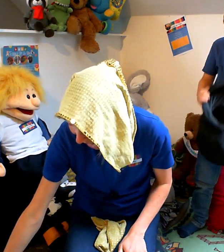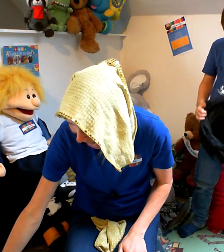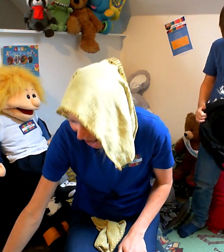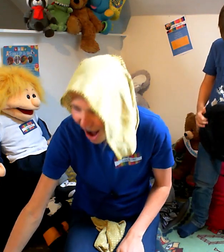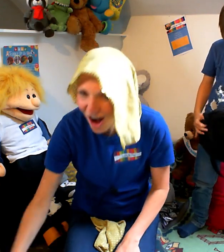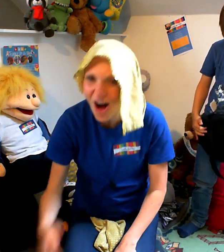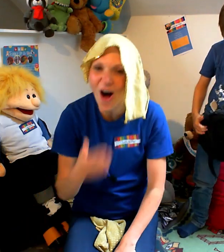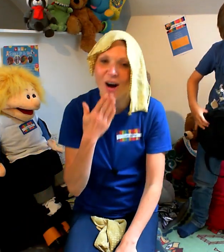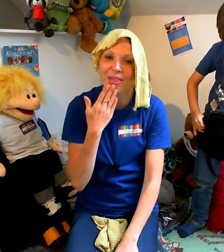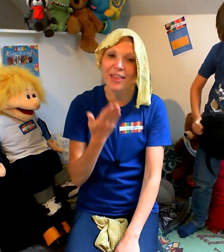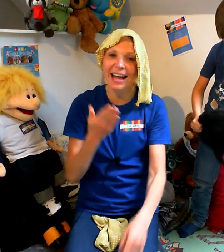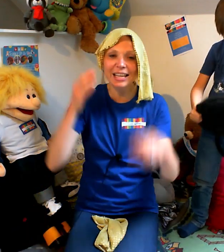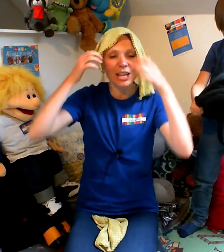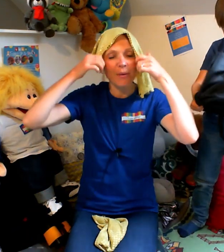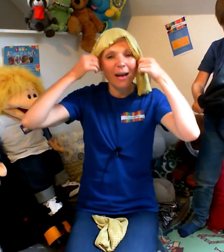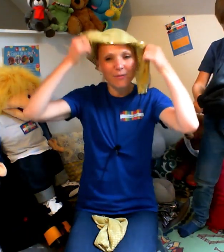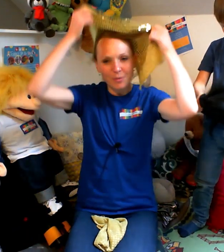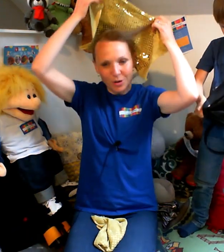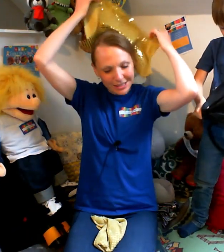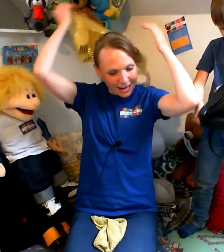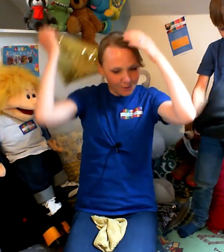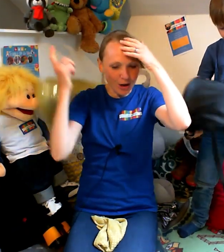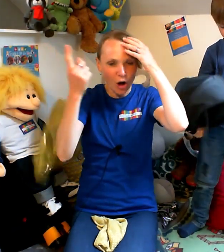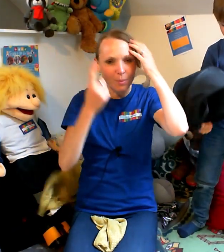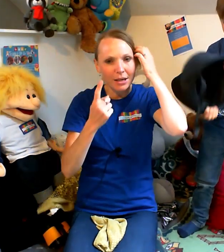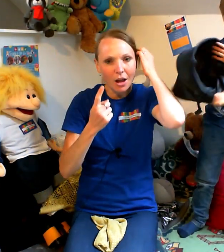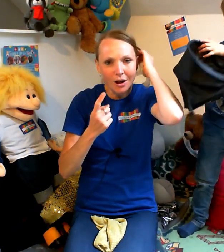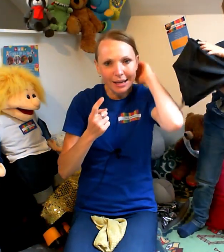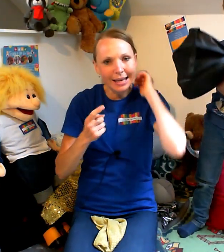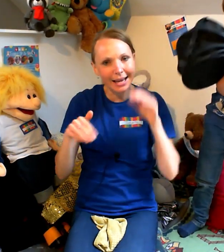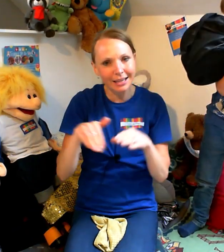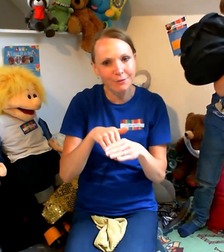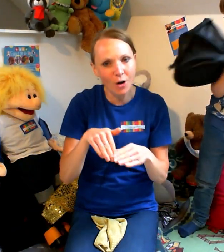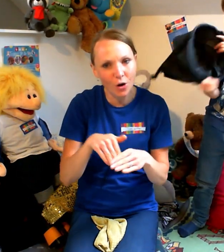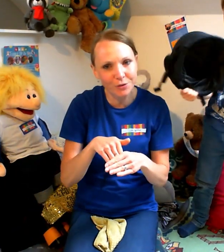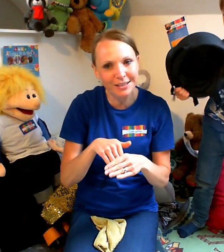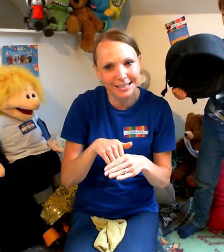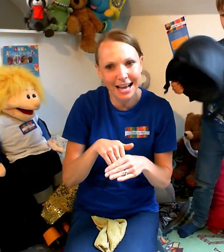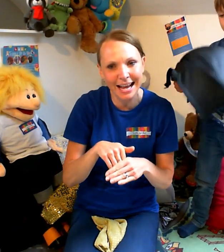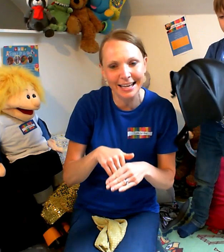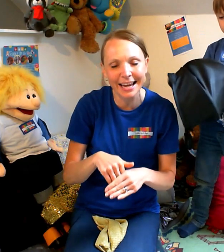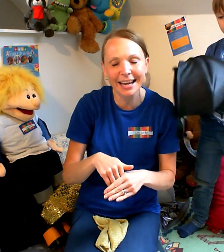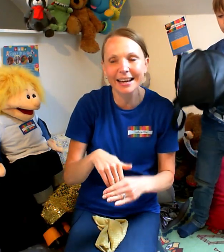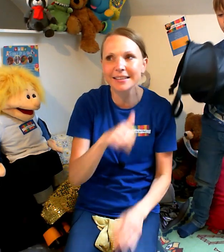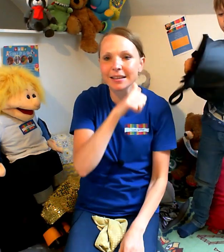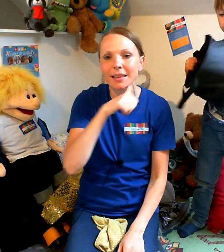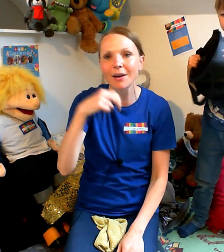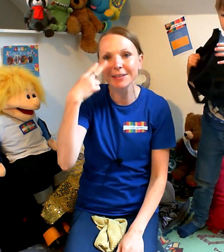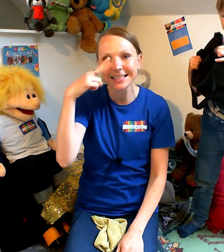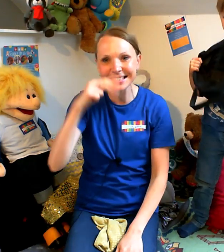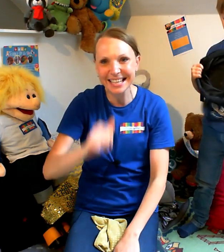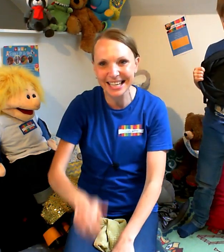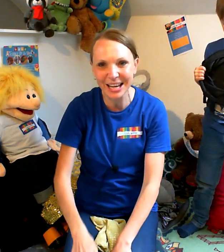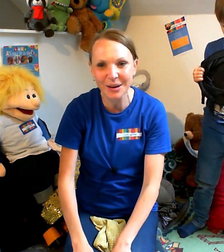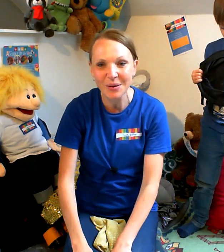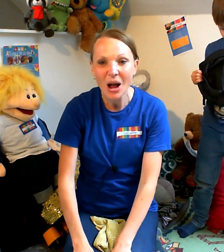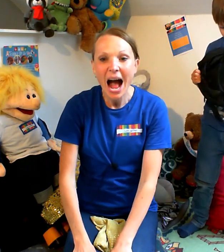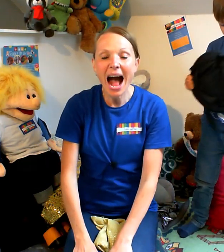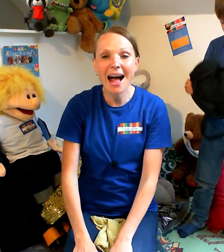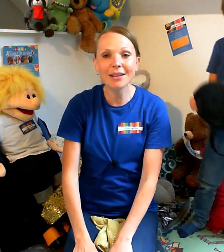Peekaboo! Oh, thank you everybody for coming along and getting involved today. It is lovely to see you. And we'll